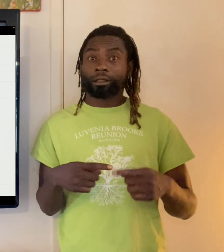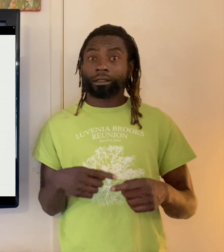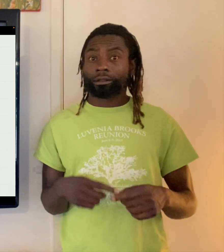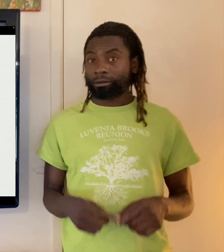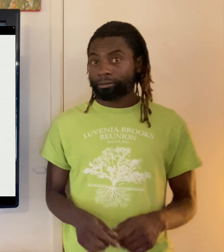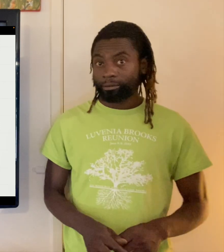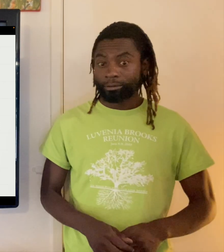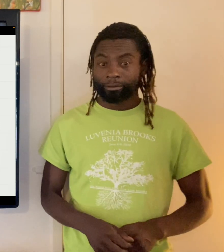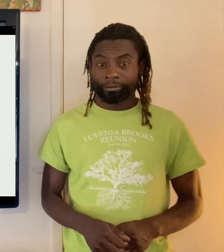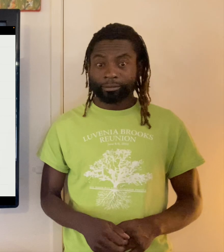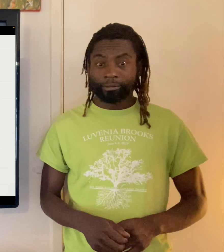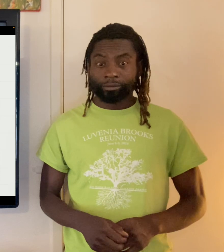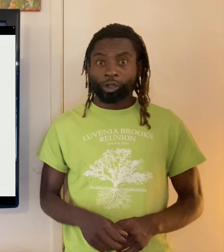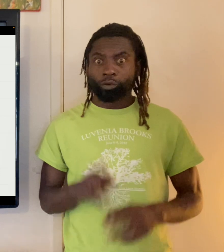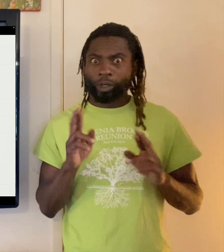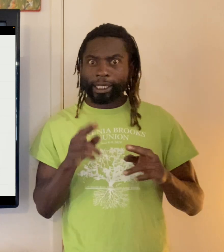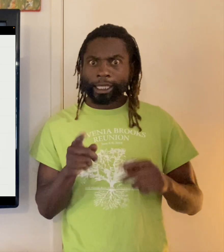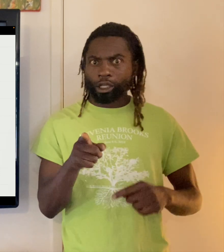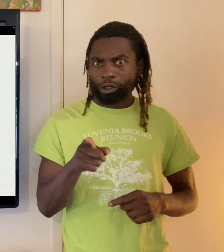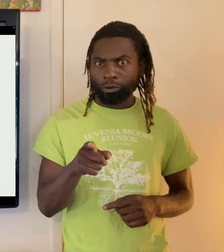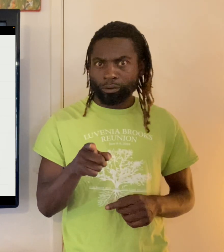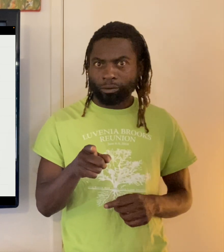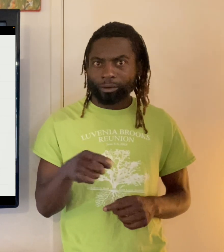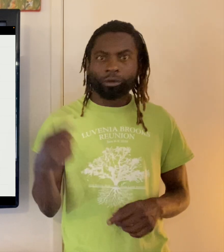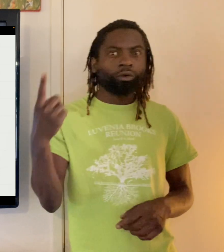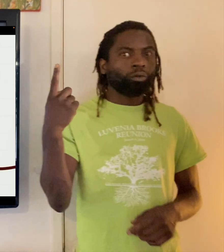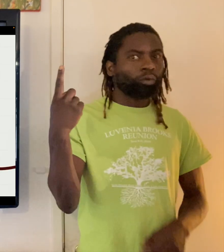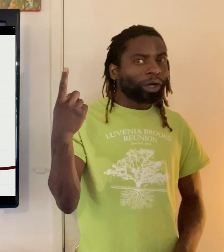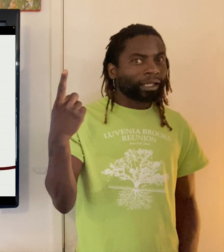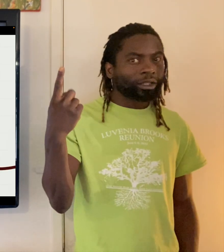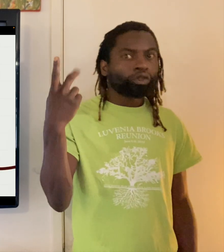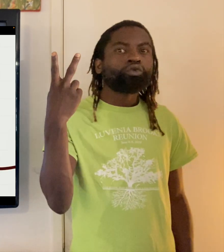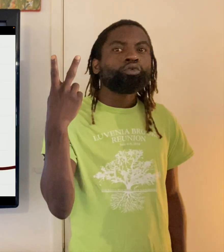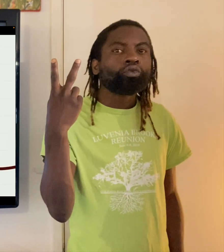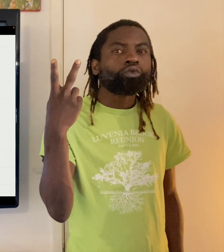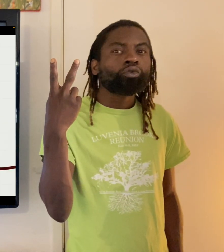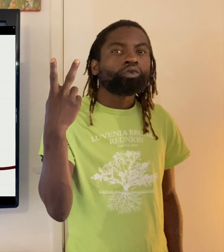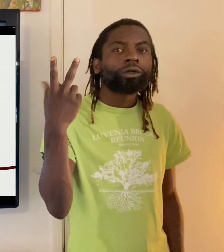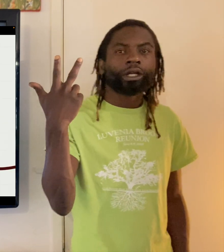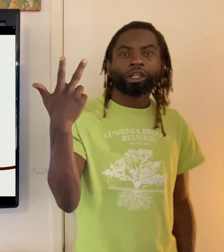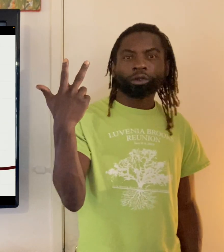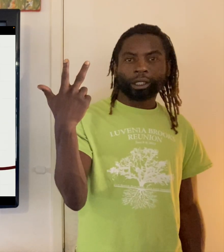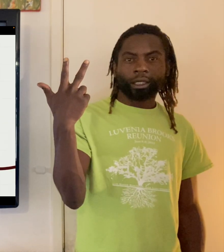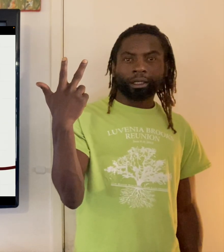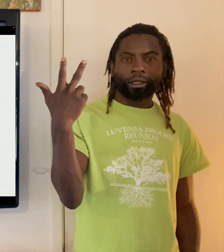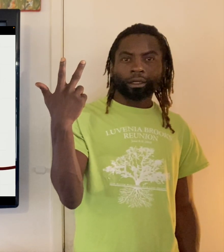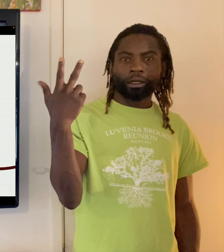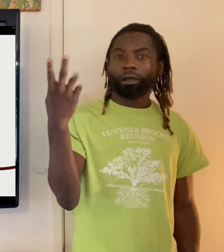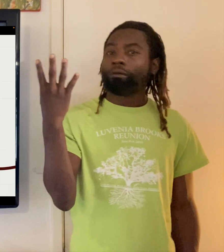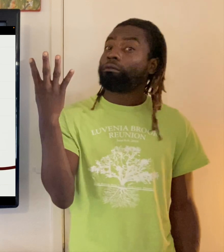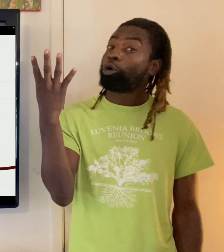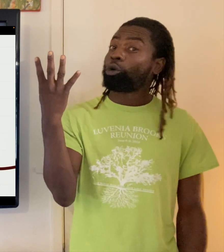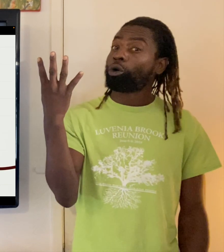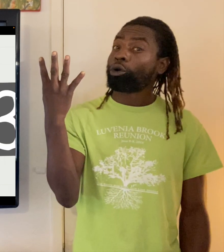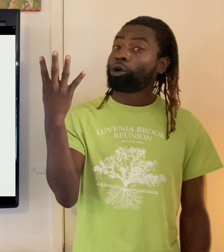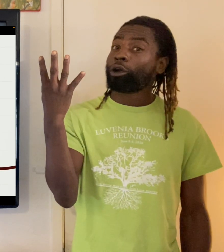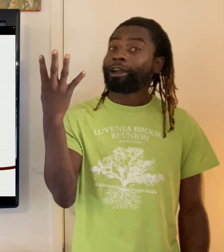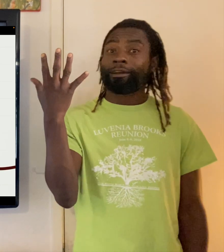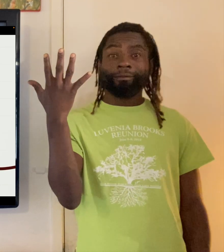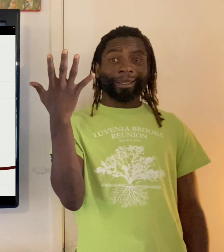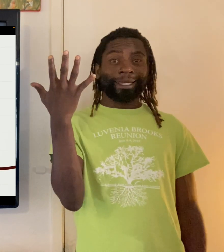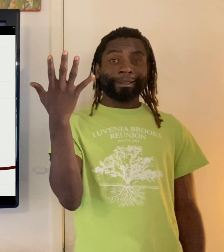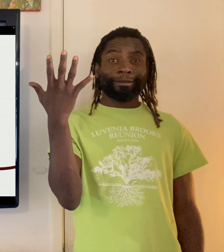numbers. Okay, ready? Go! 1, 2, 3,